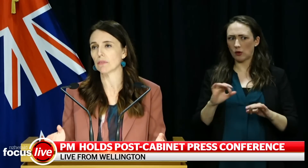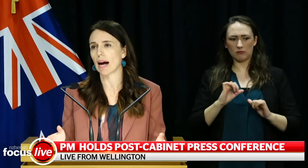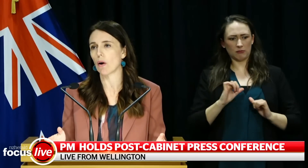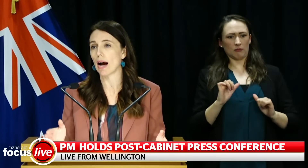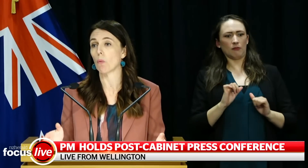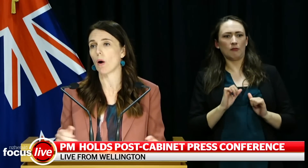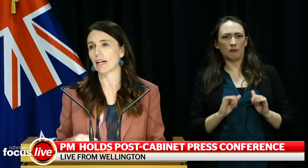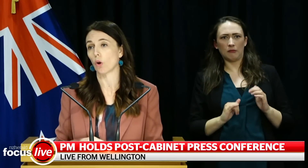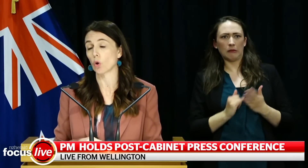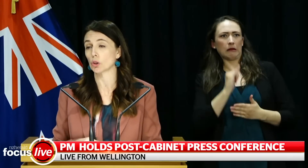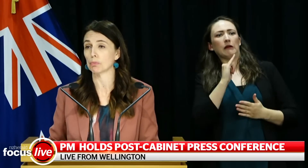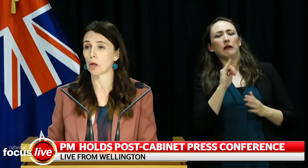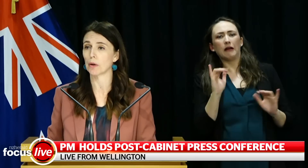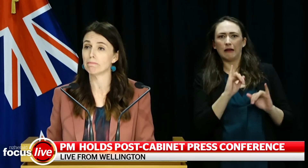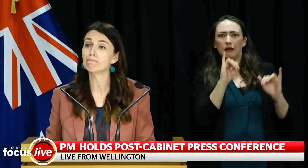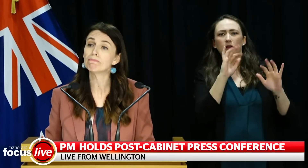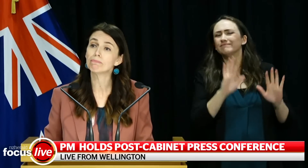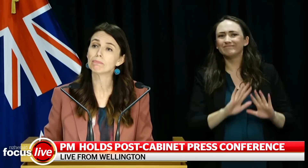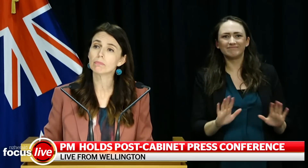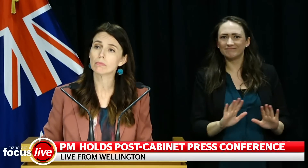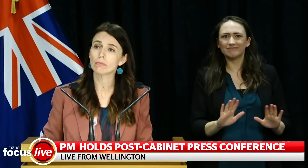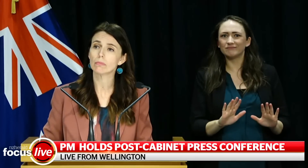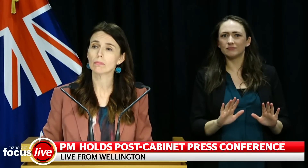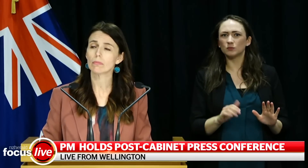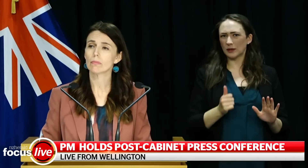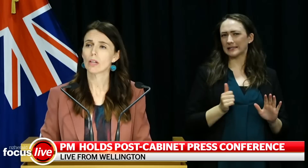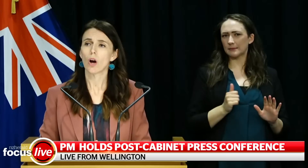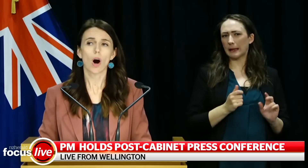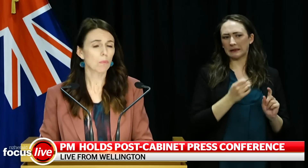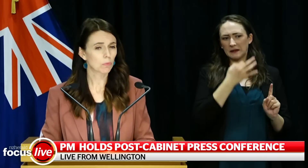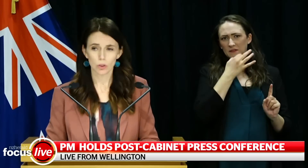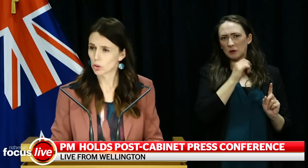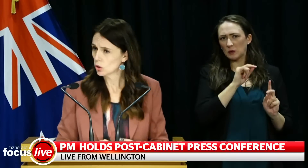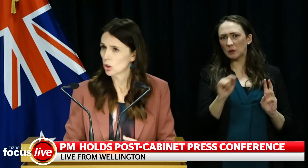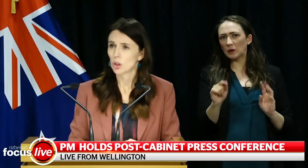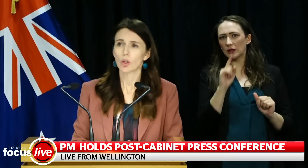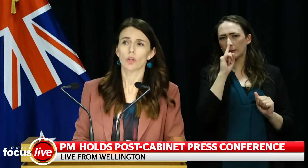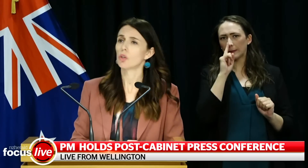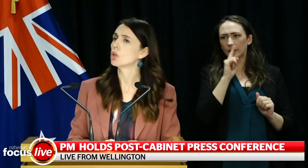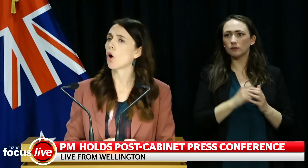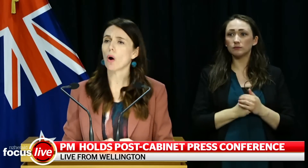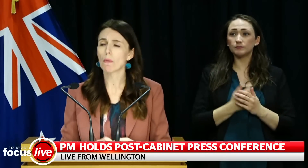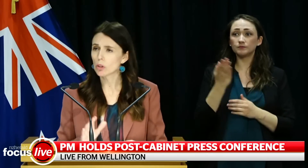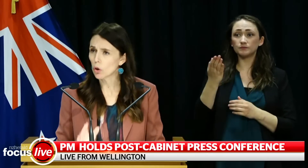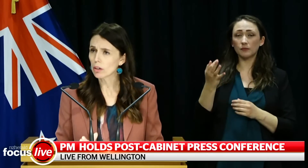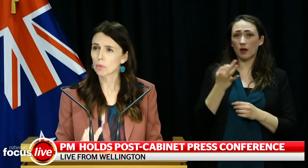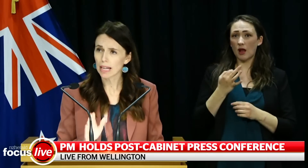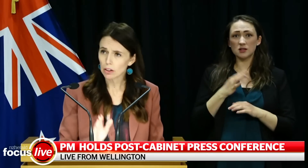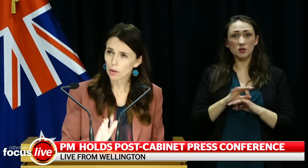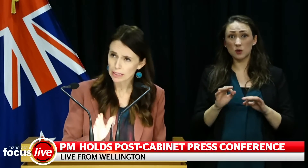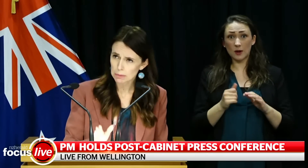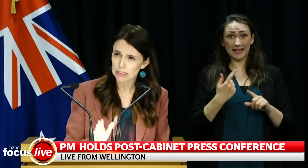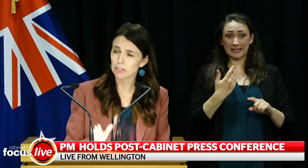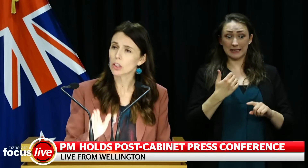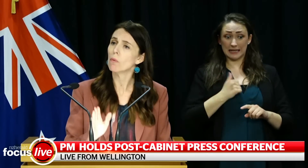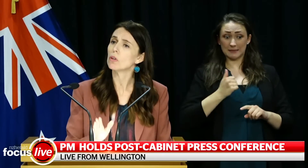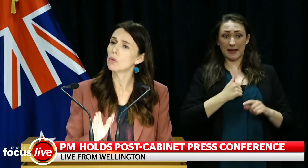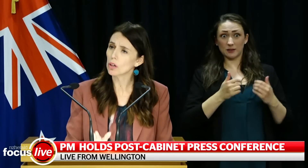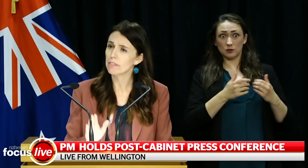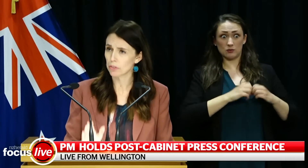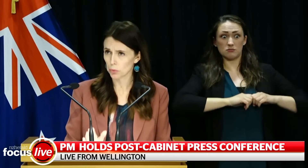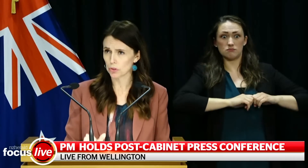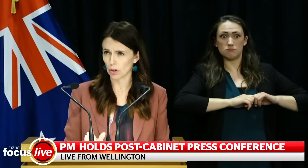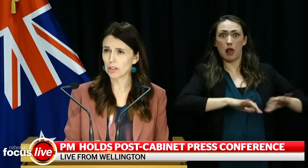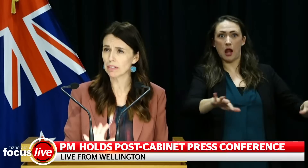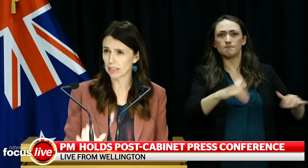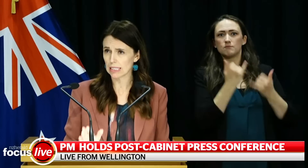believe, derail our wider long-term program. Unexpected surge, for example, that might... No, I would not have, without knowing the specifics, I would not